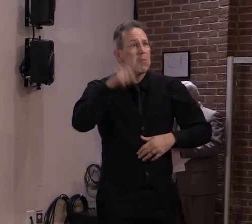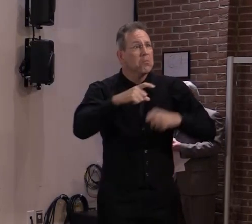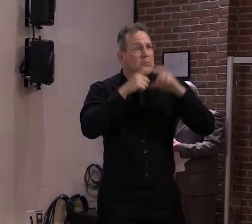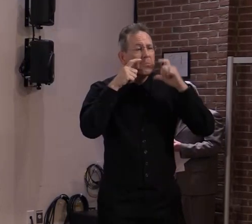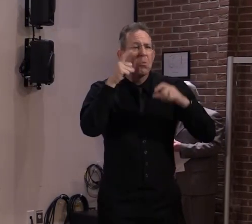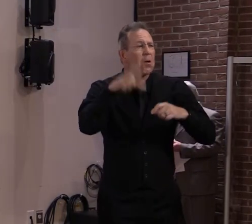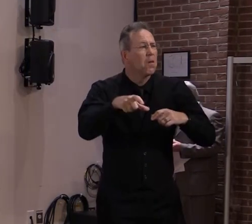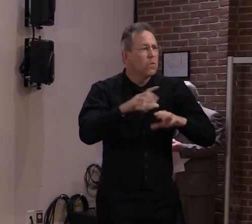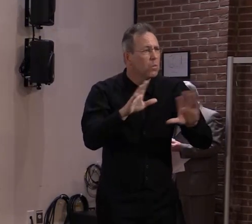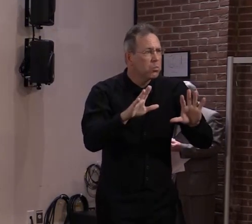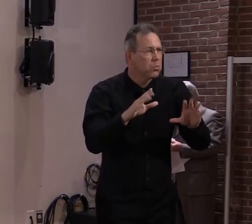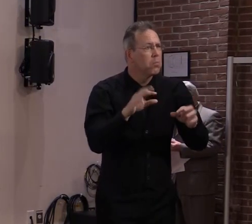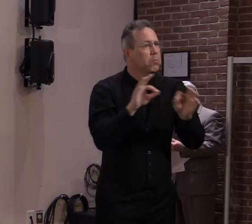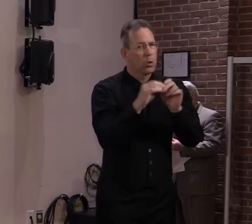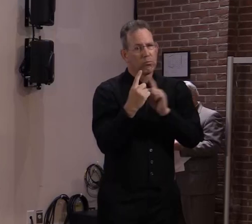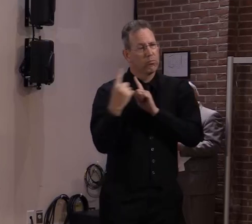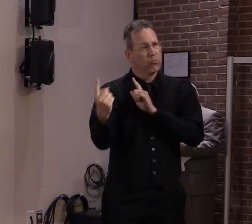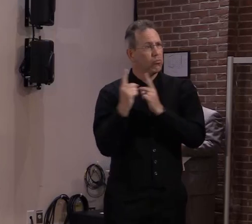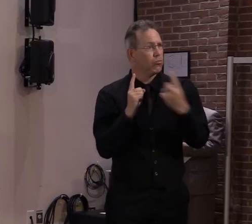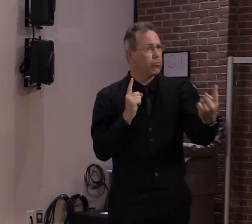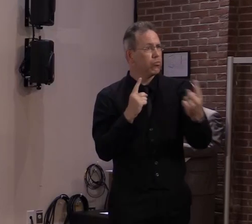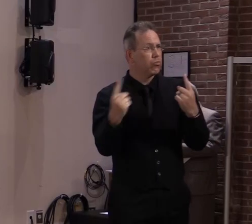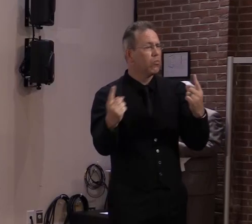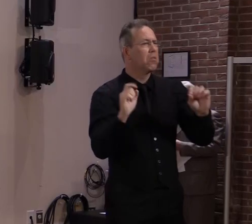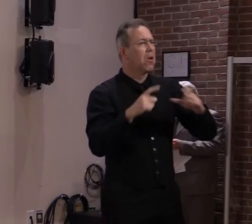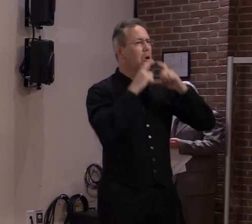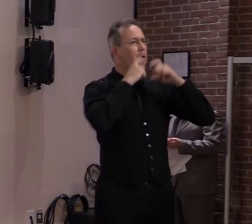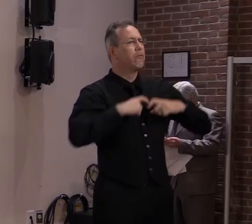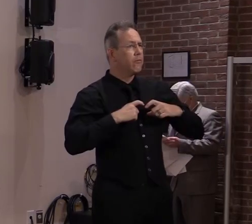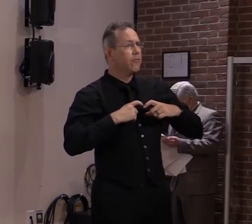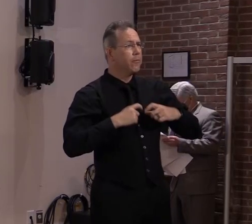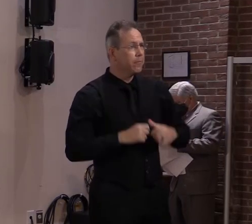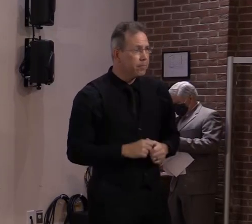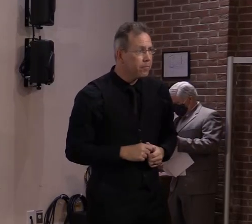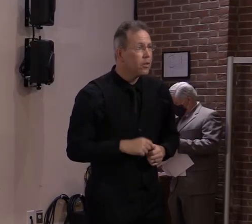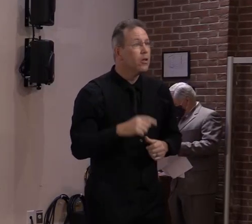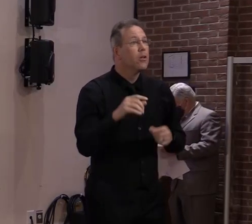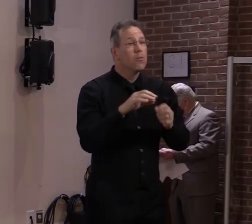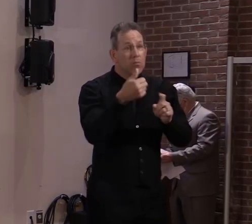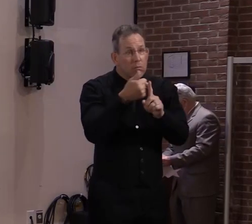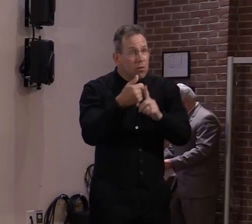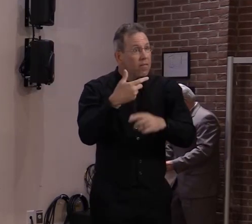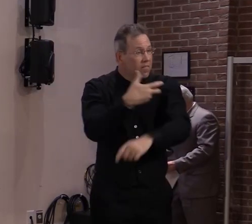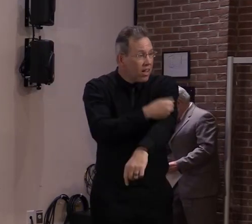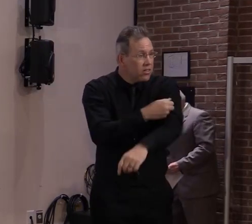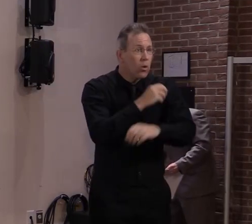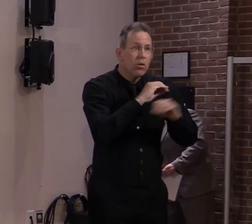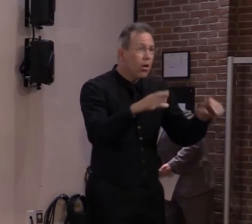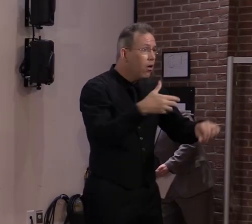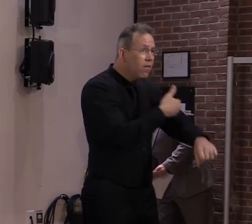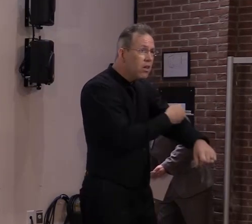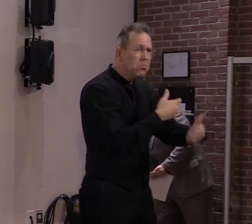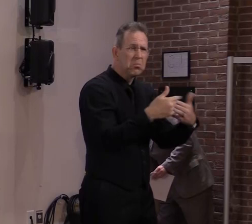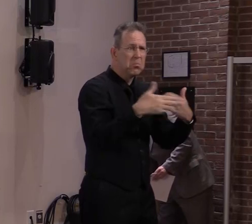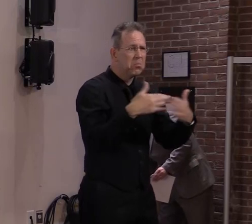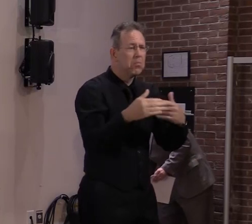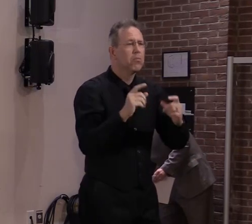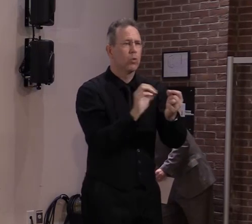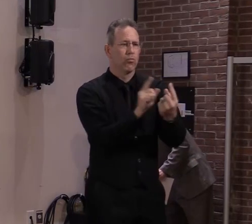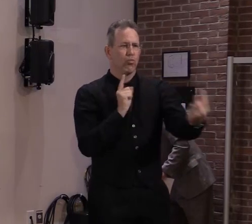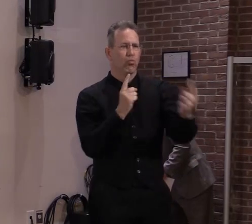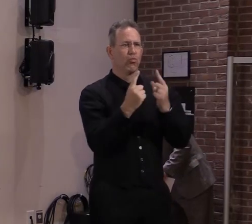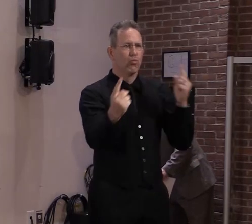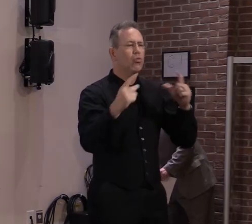maintained. This includes both those who are vaccinated or not vaccinated as yet. Dr. Levine will go into